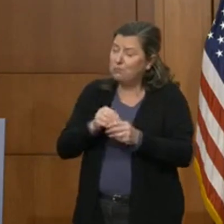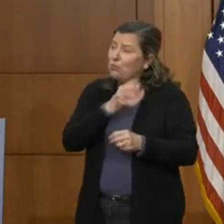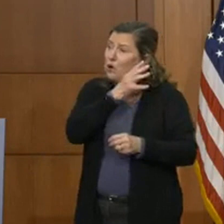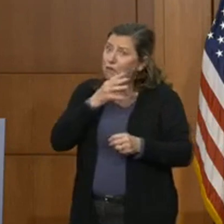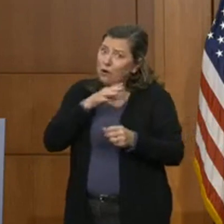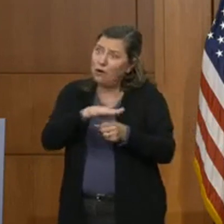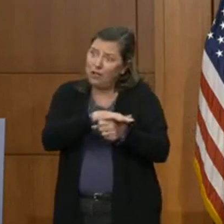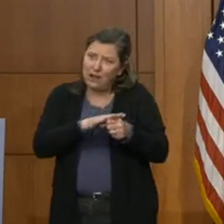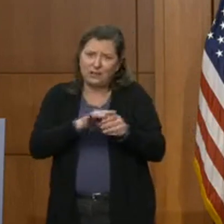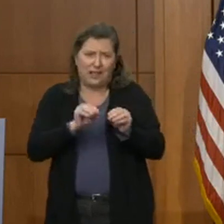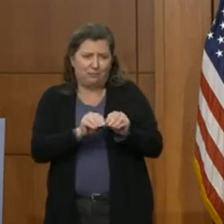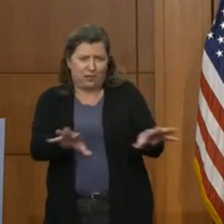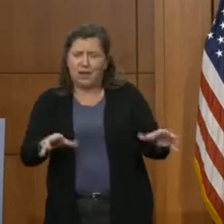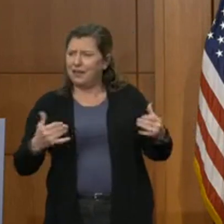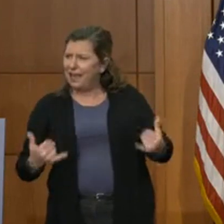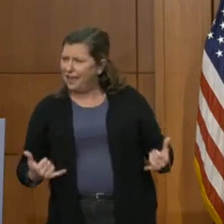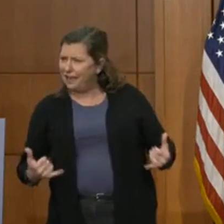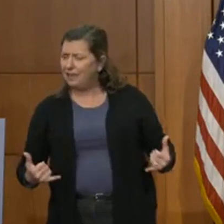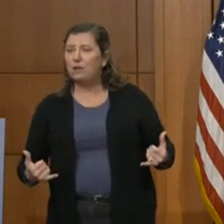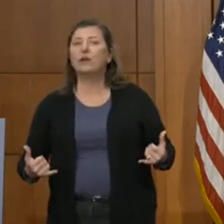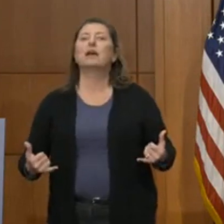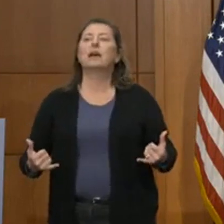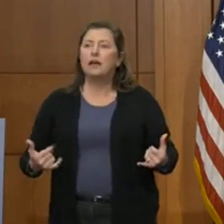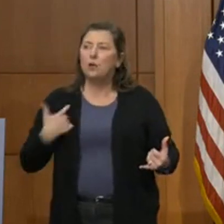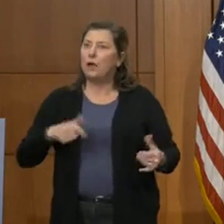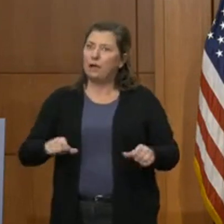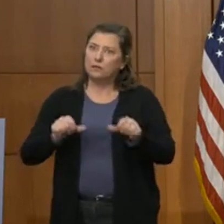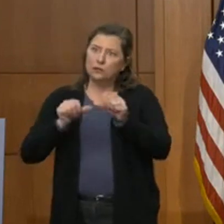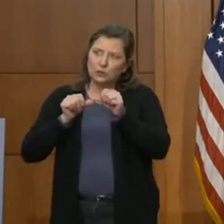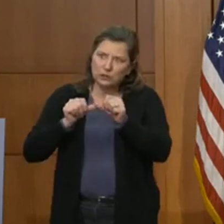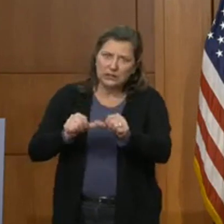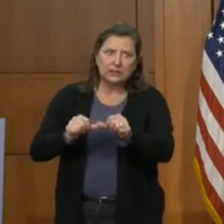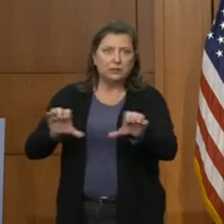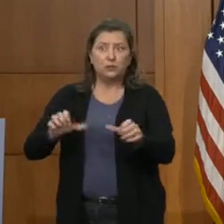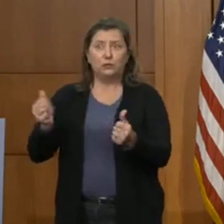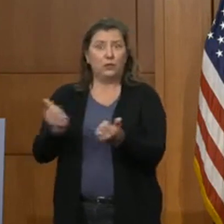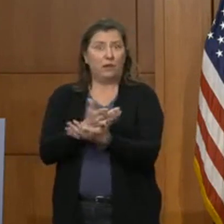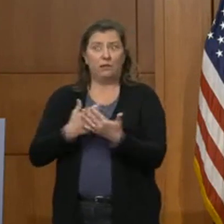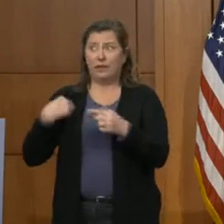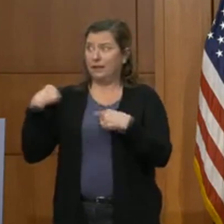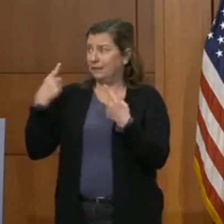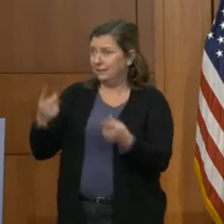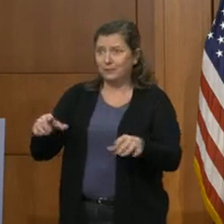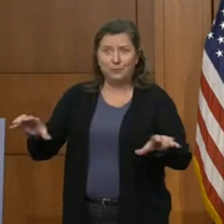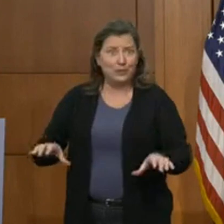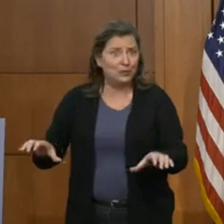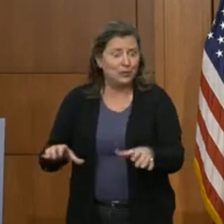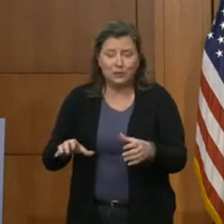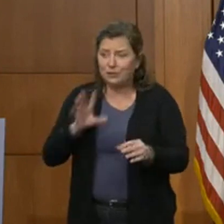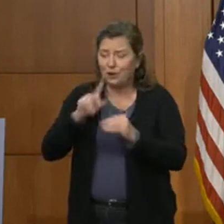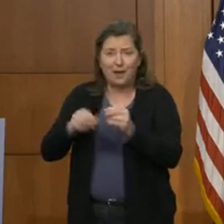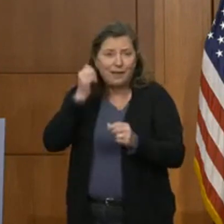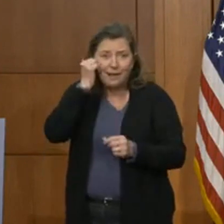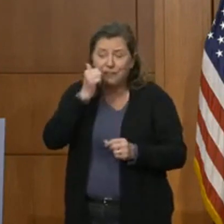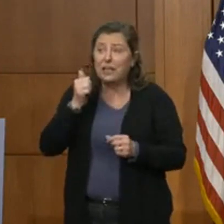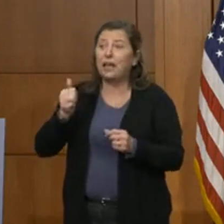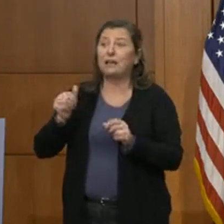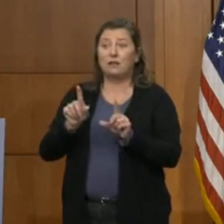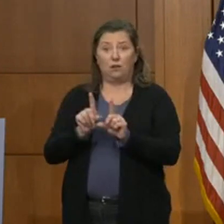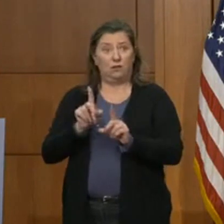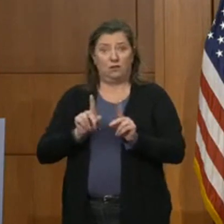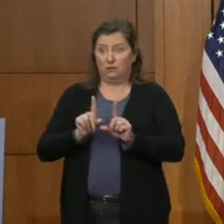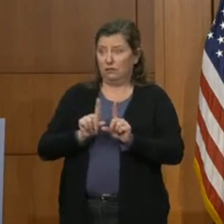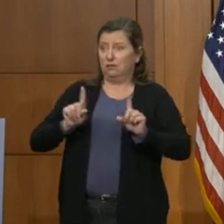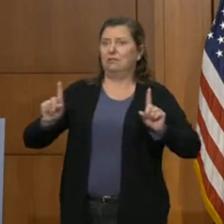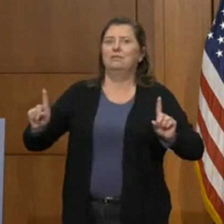areas of Virginia. So we've got to continue to do the things that we've been talking about every day, the social